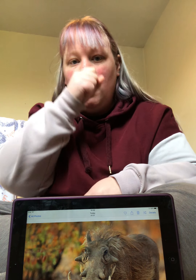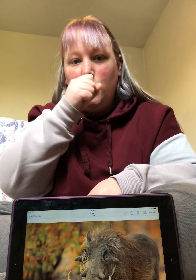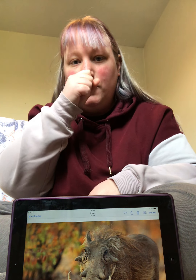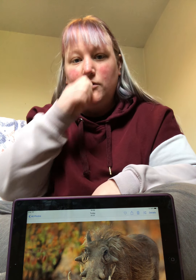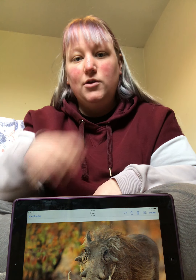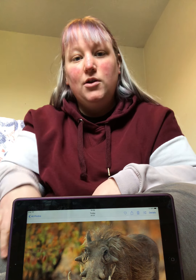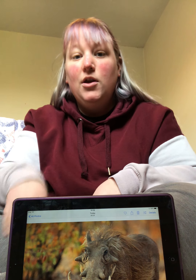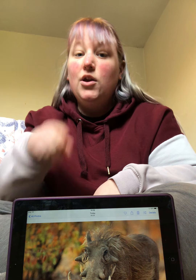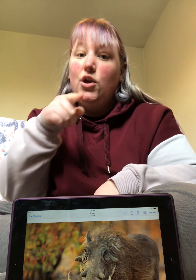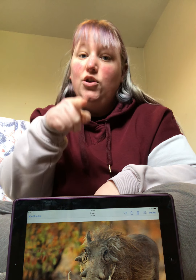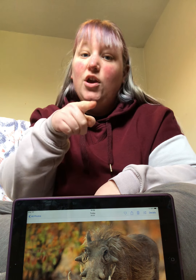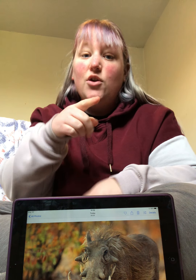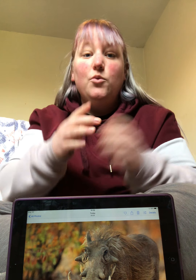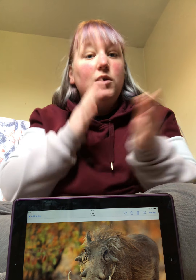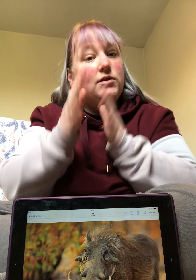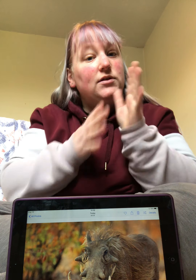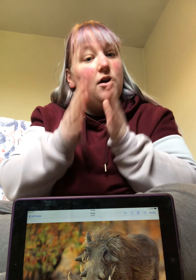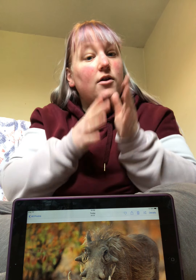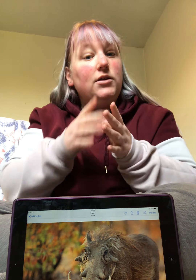Warthog. Can you sign